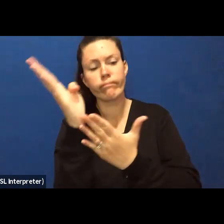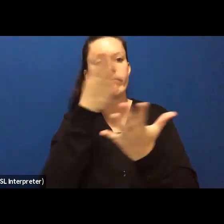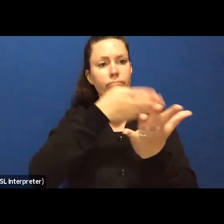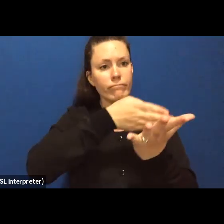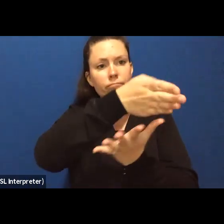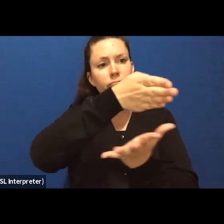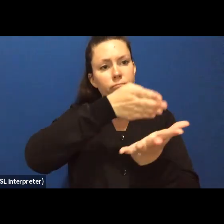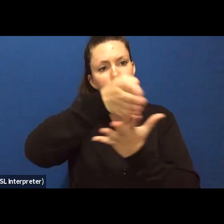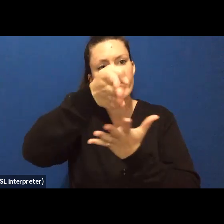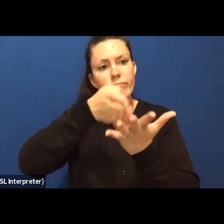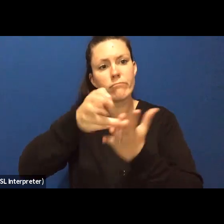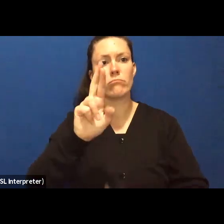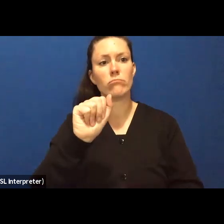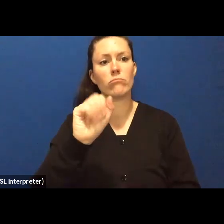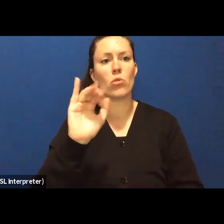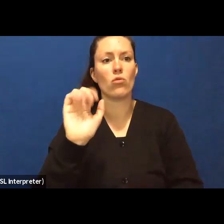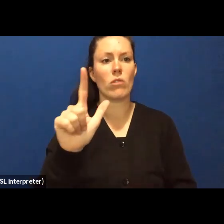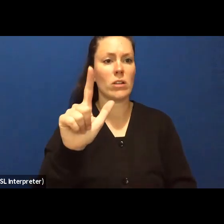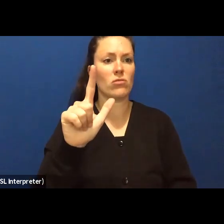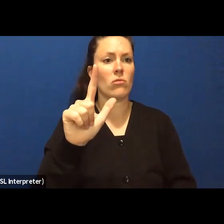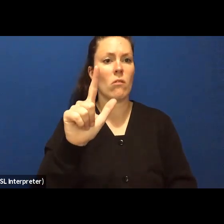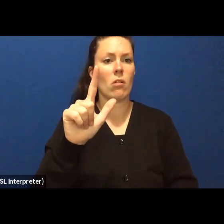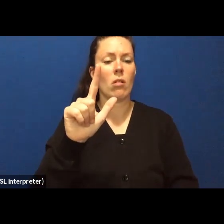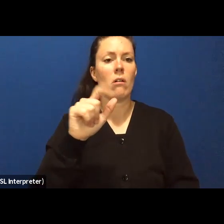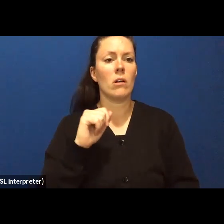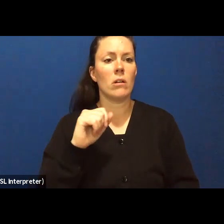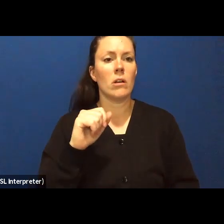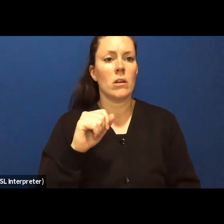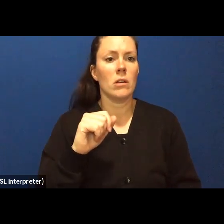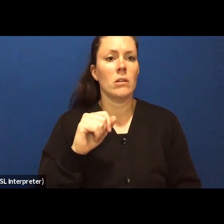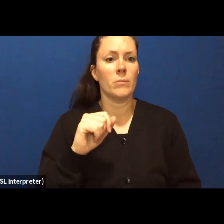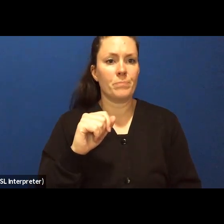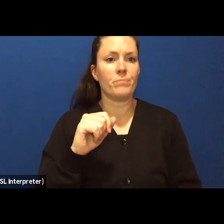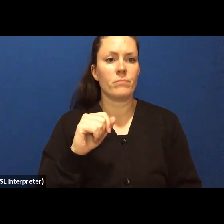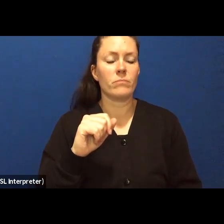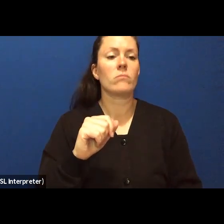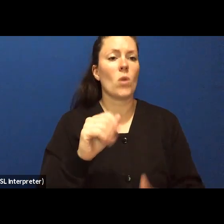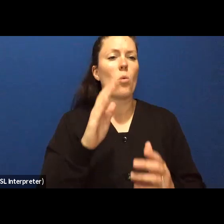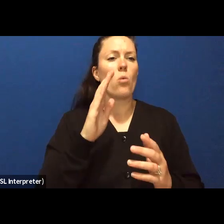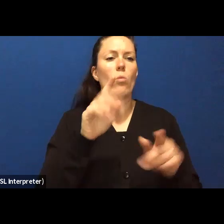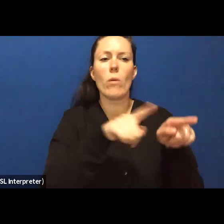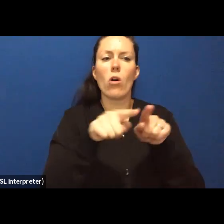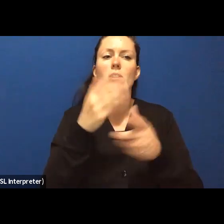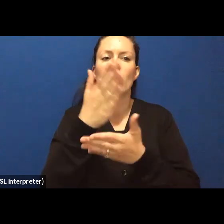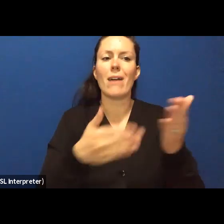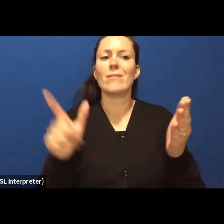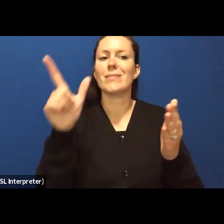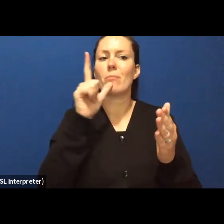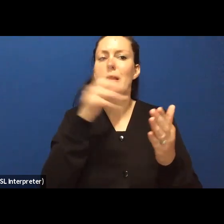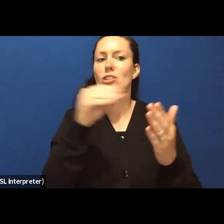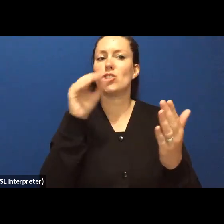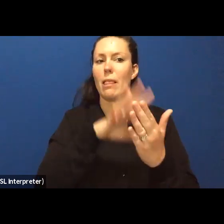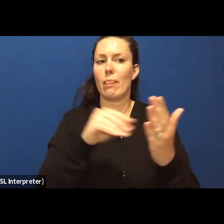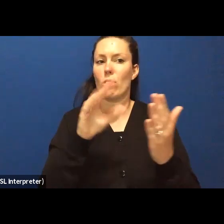lines. And we're going to be setting some lunch and learn events where we